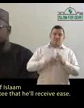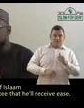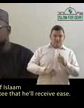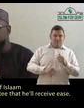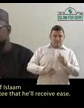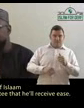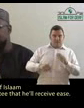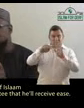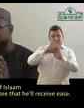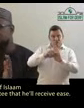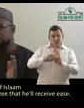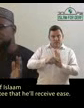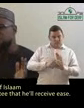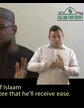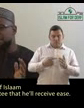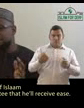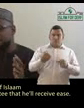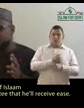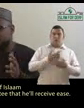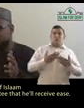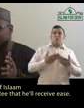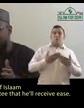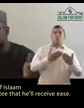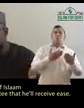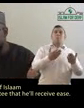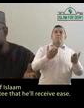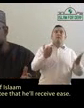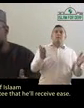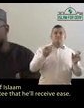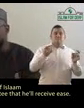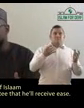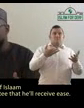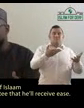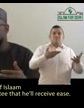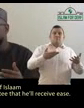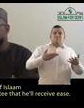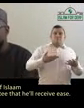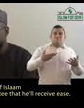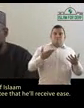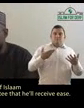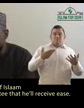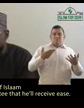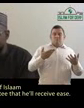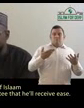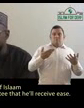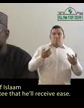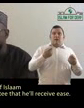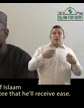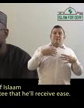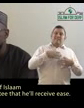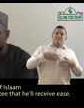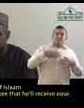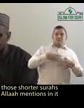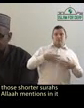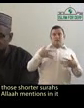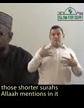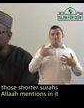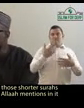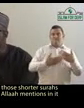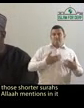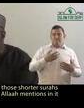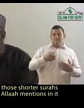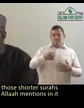the legislation of Islam opens up the door to guarantee that he'll receive ease. I think